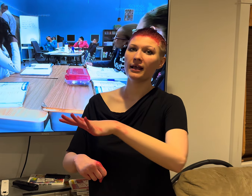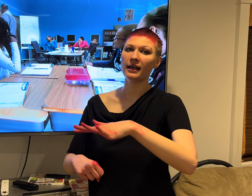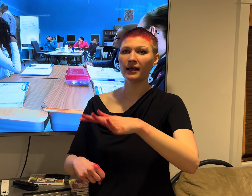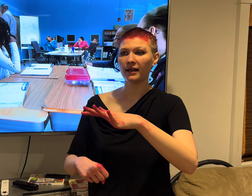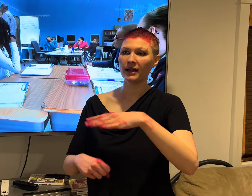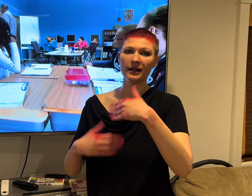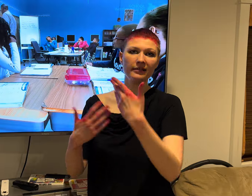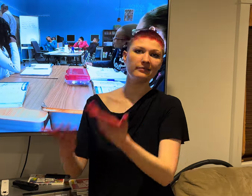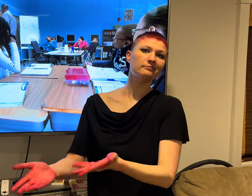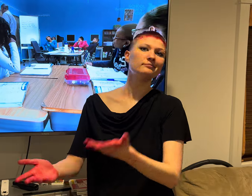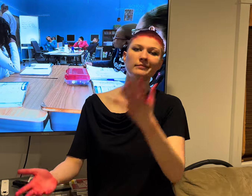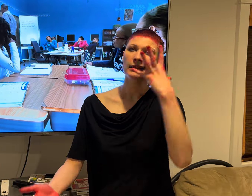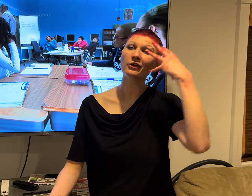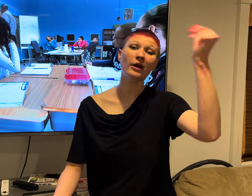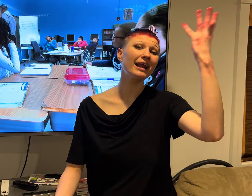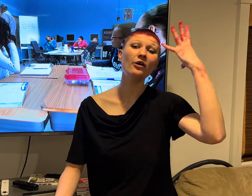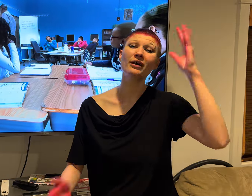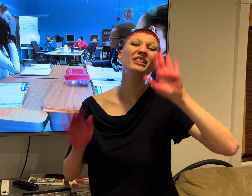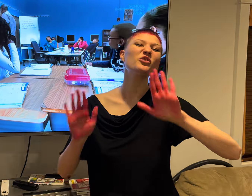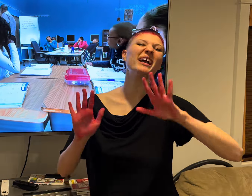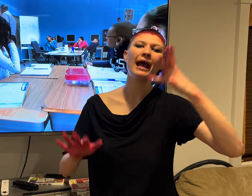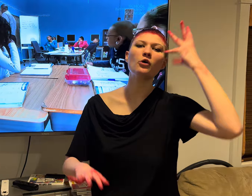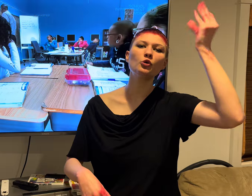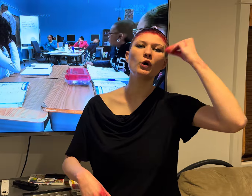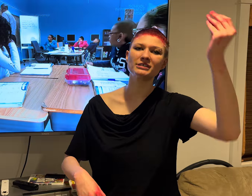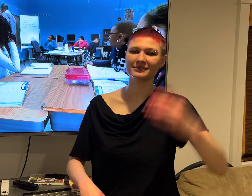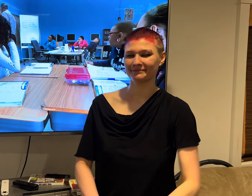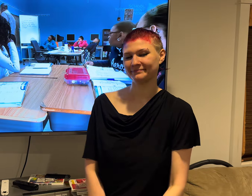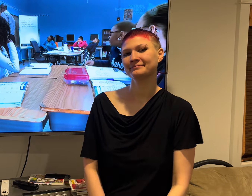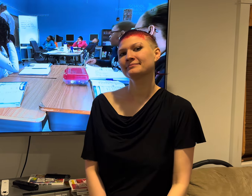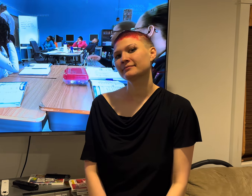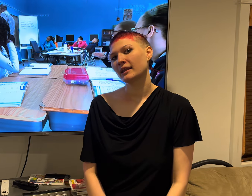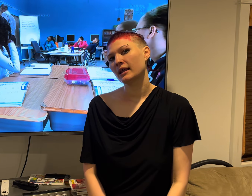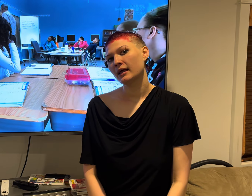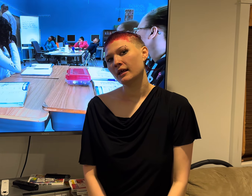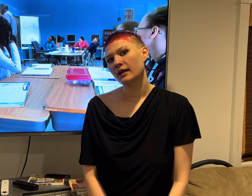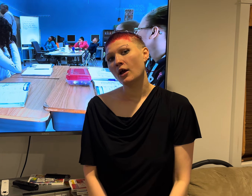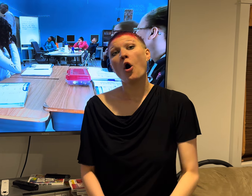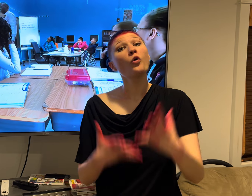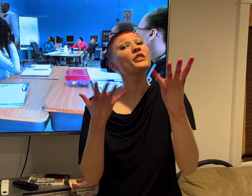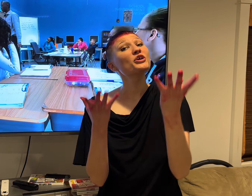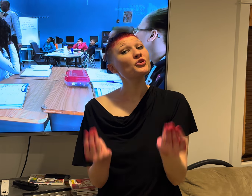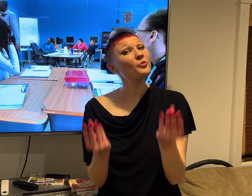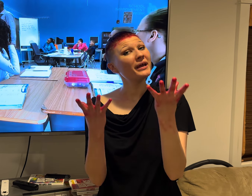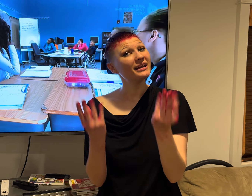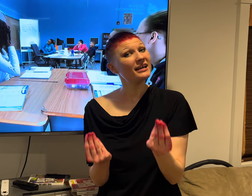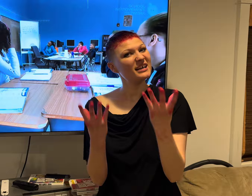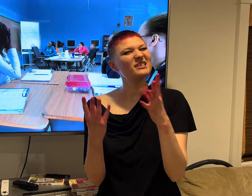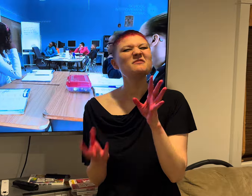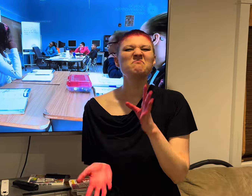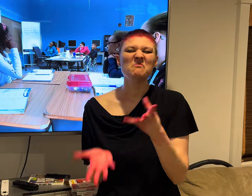that's what it was. Concert was held in the humid outdoors. All right.